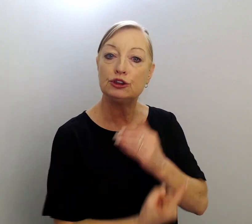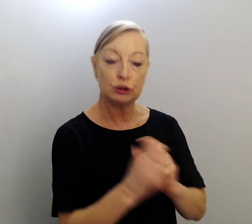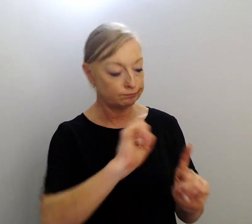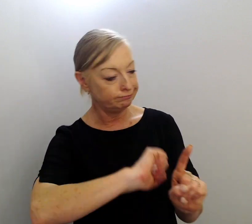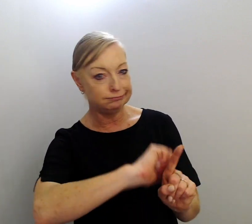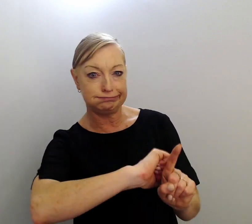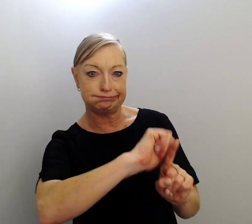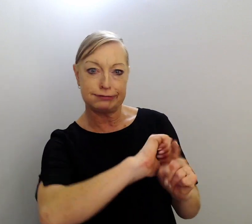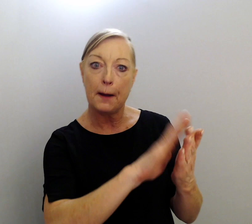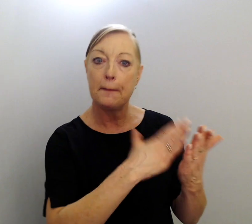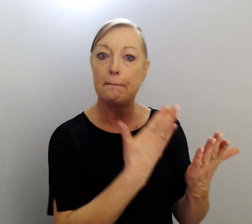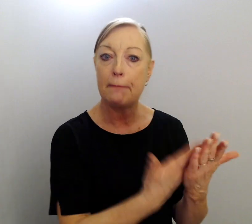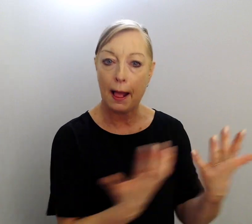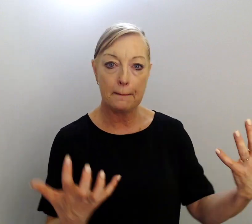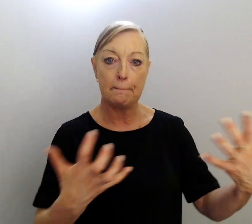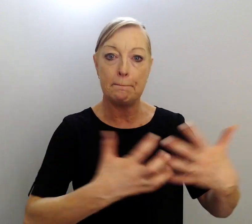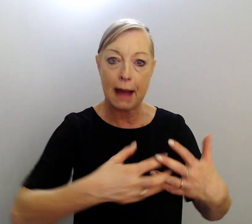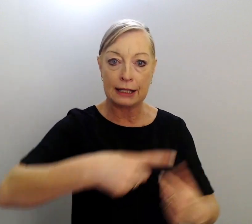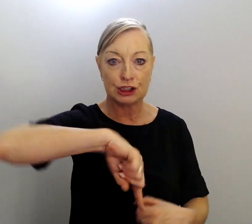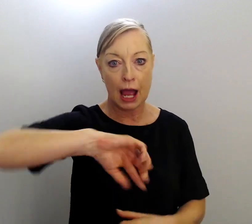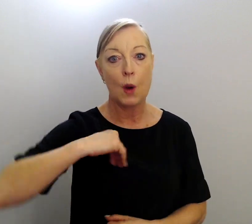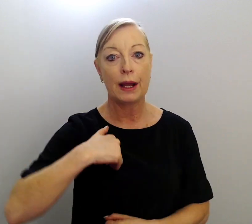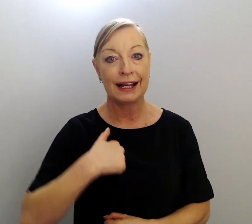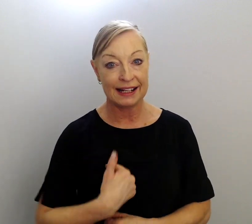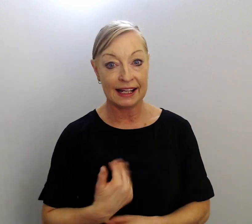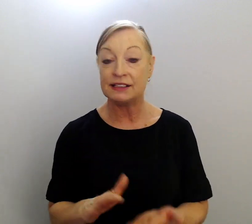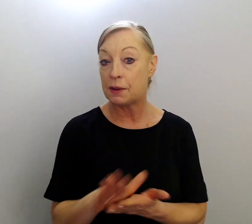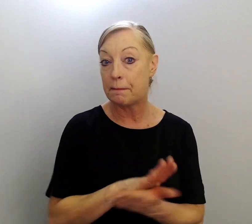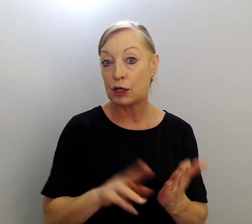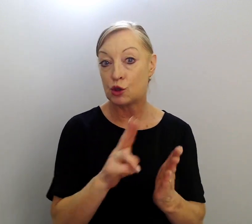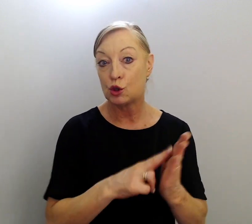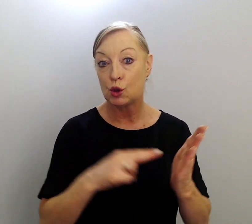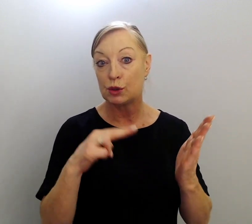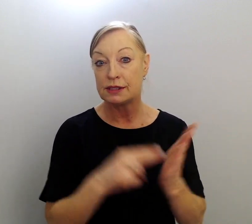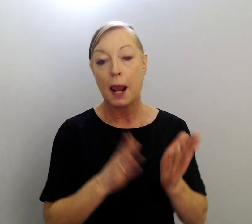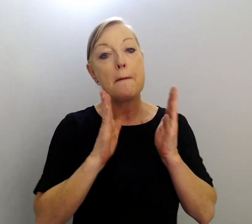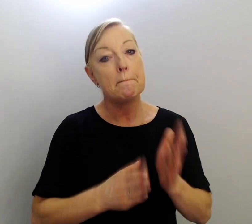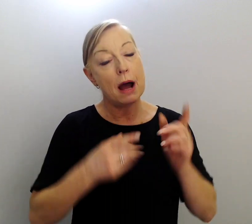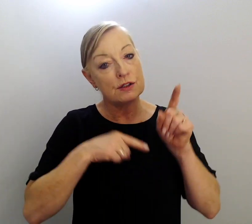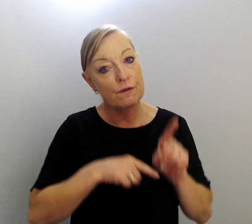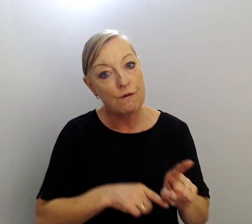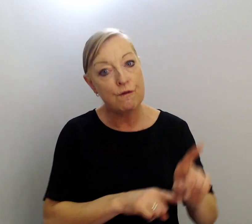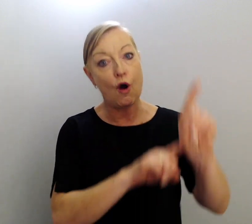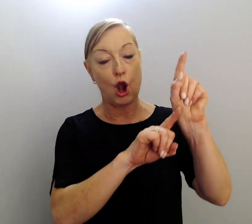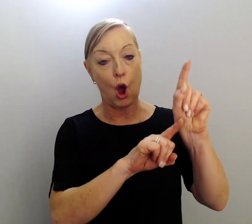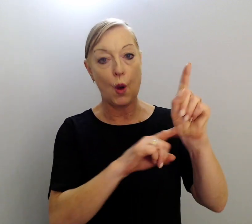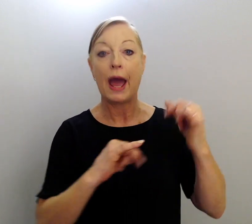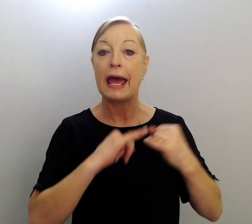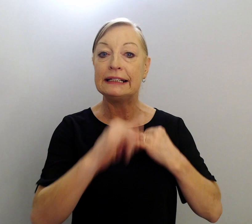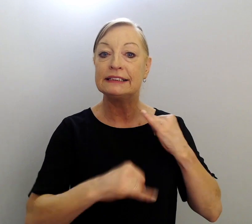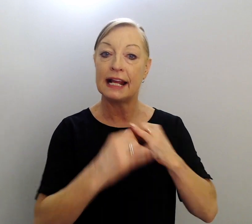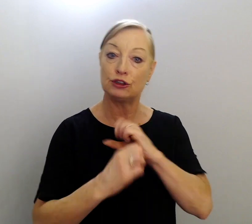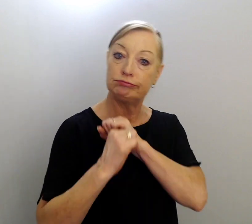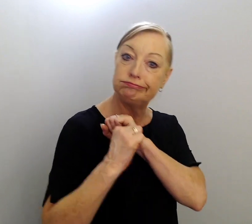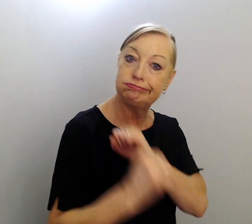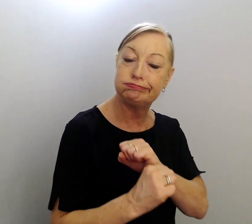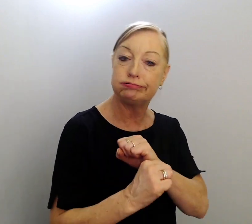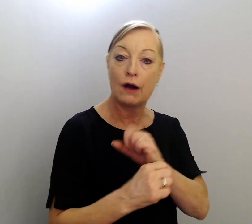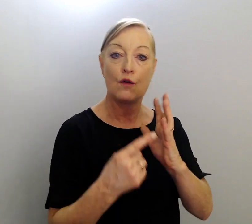have an opportunity to make a bill that is fit for purpose so the New Zealand government meets its